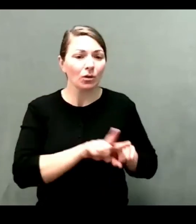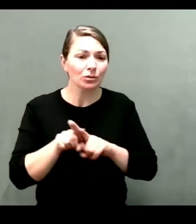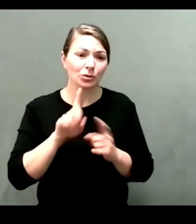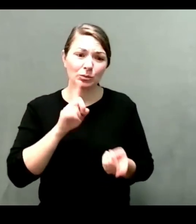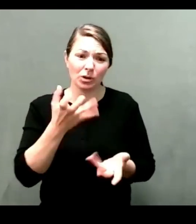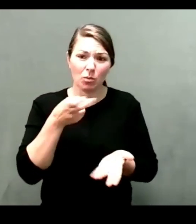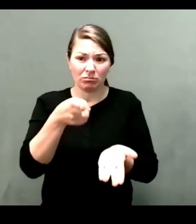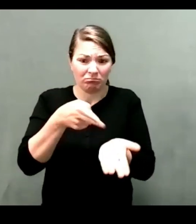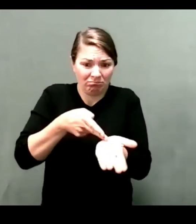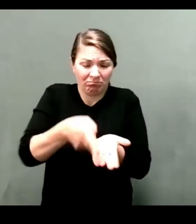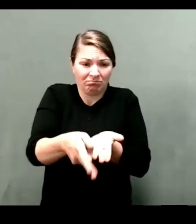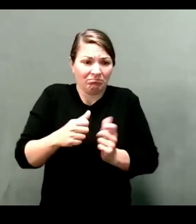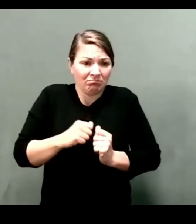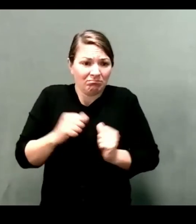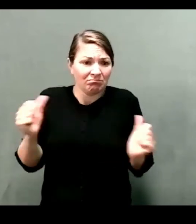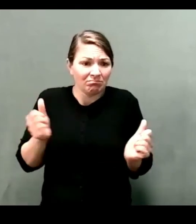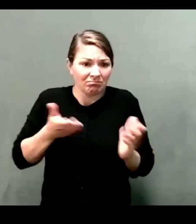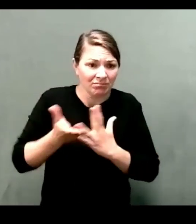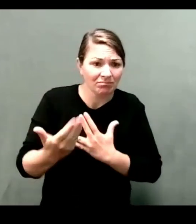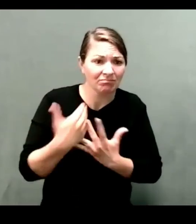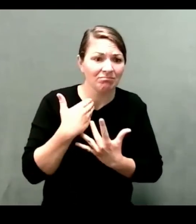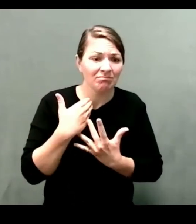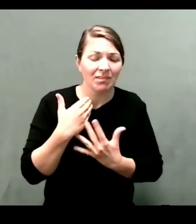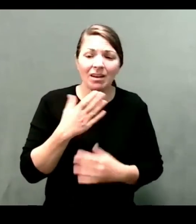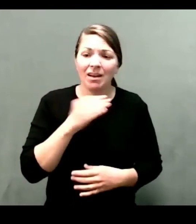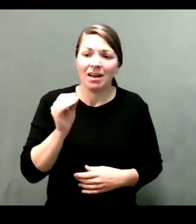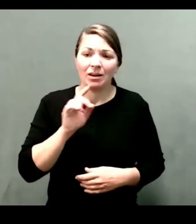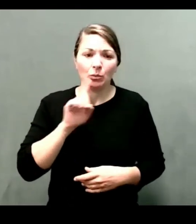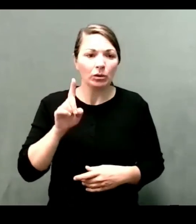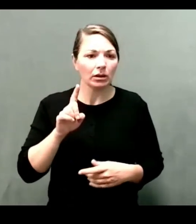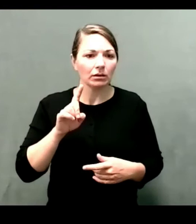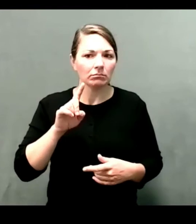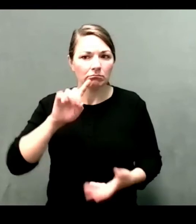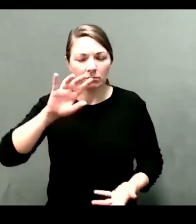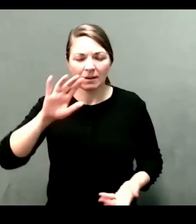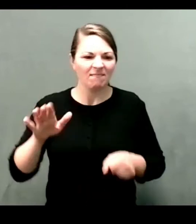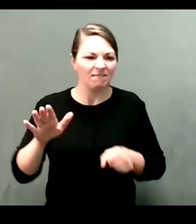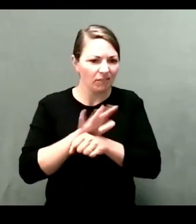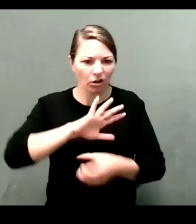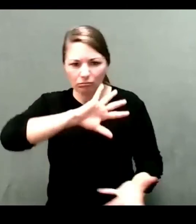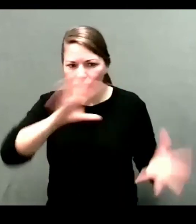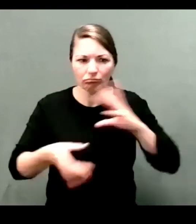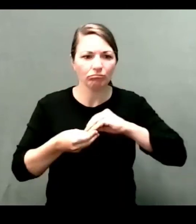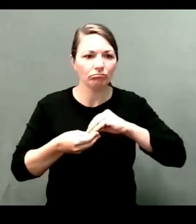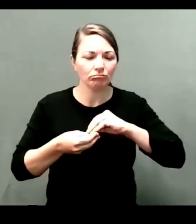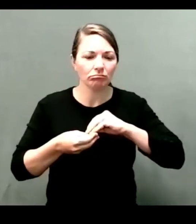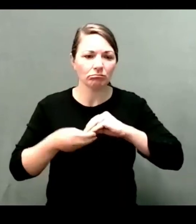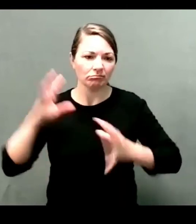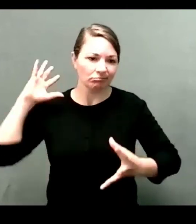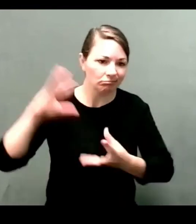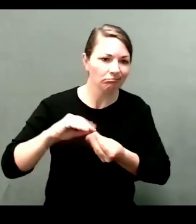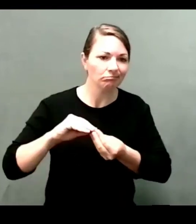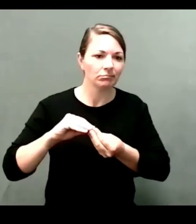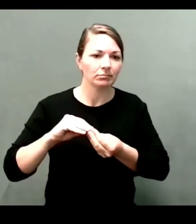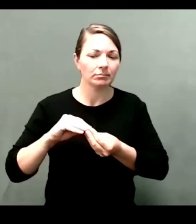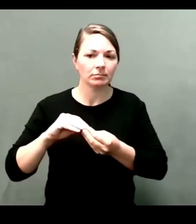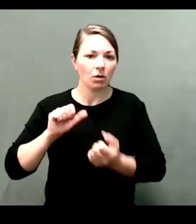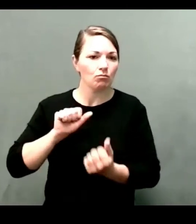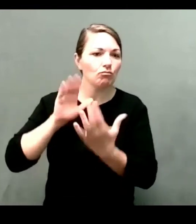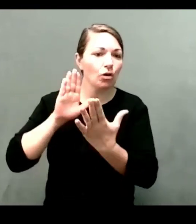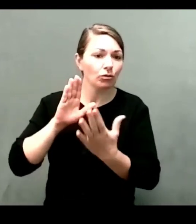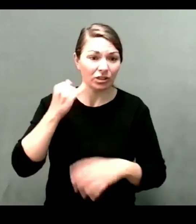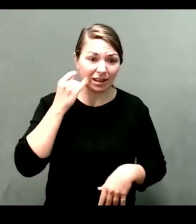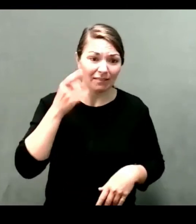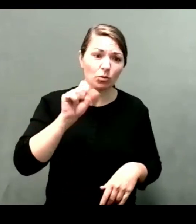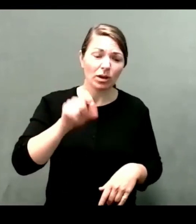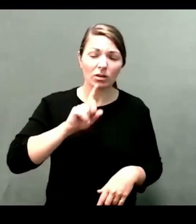authentic, transparent, and comprehensive approach that you can, right? Like if you can come to this and be as honest with yourself as possible, we're